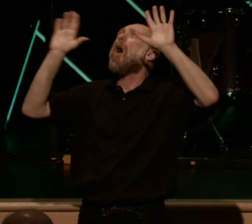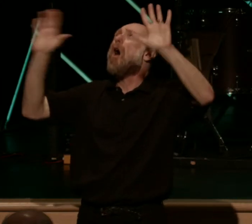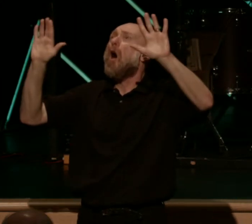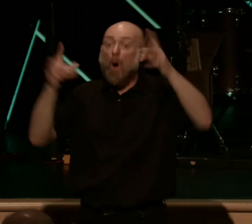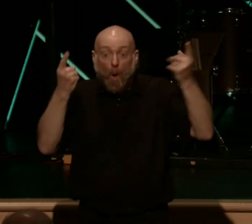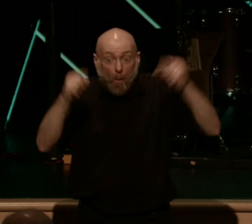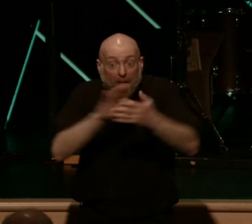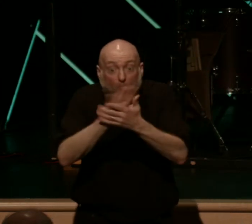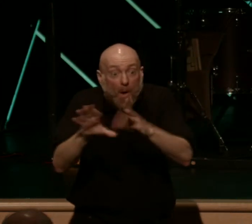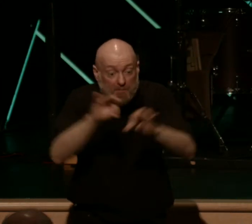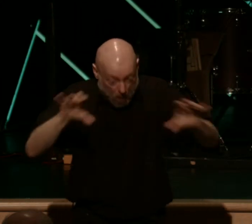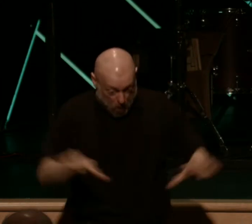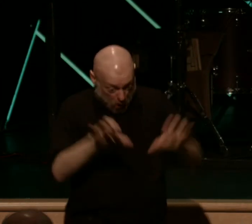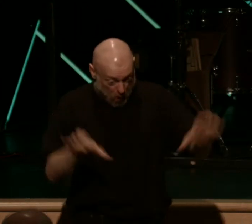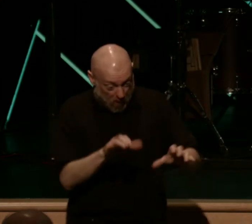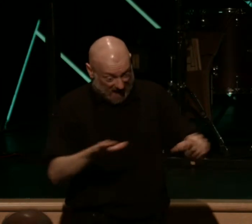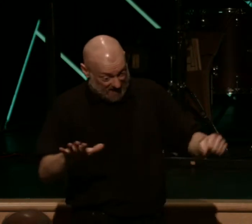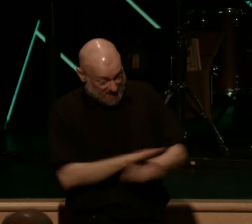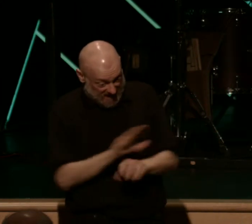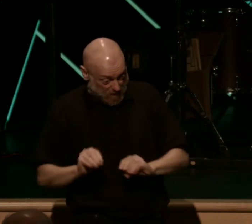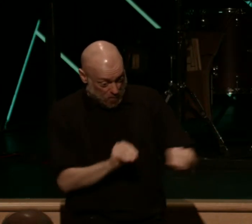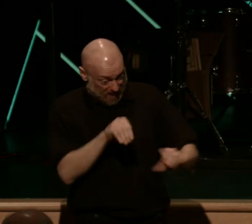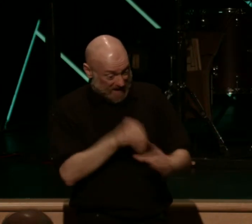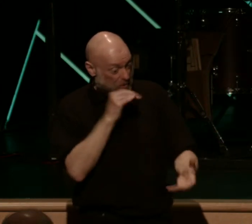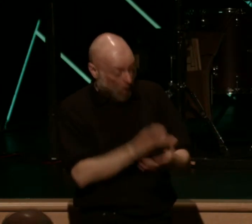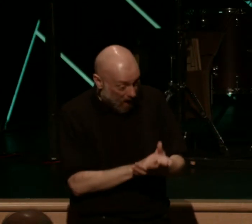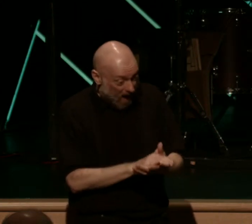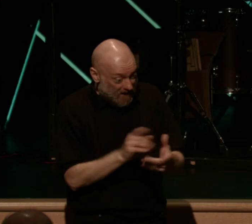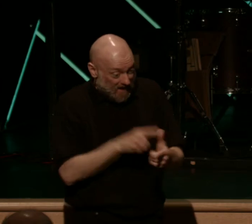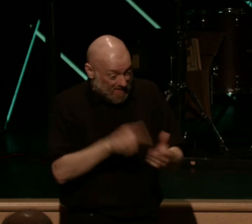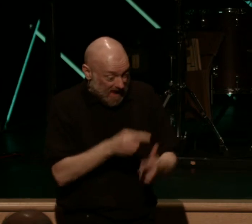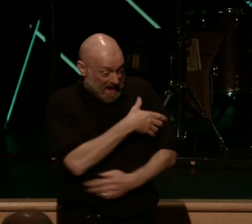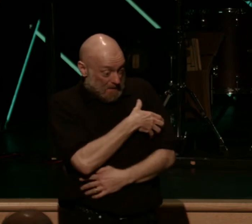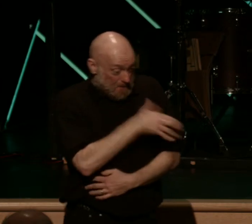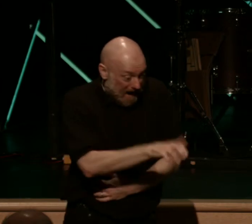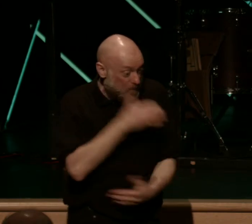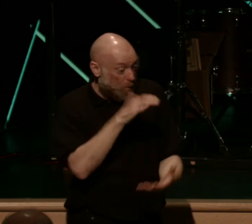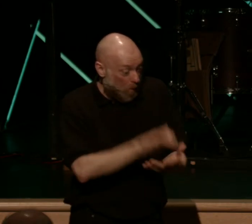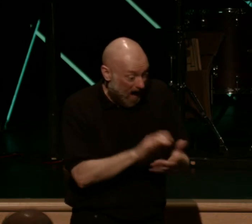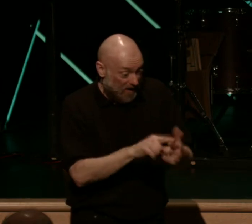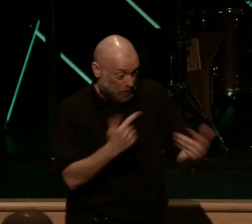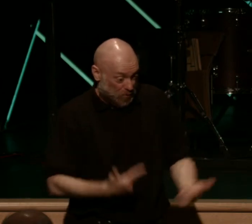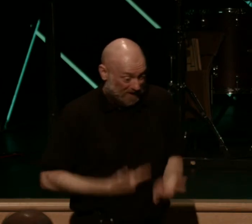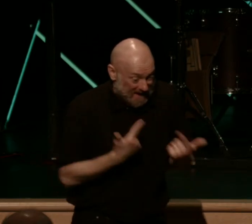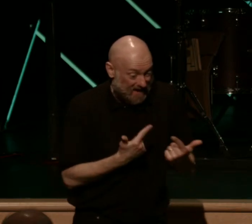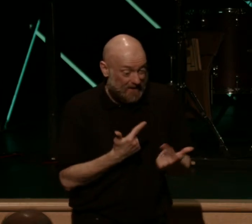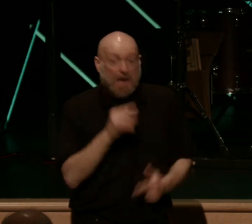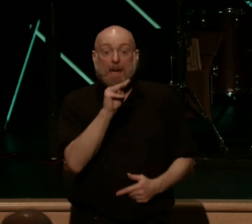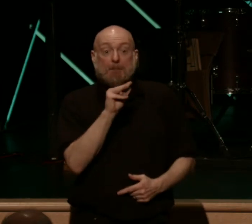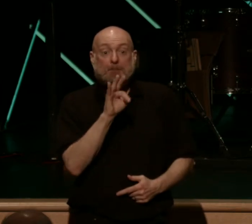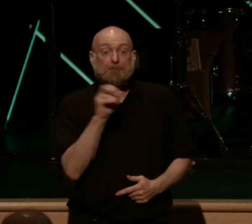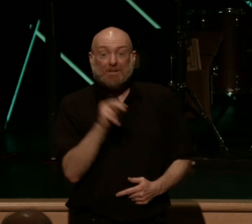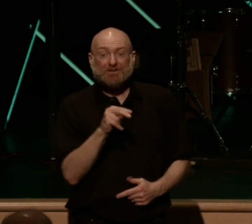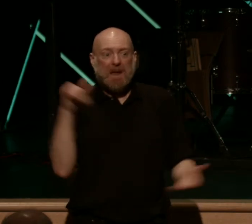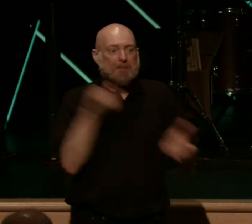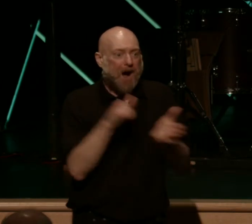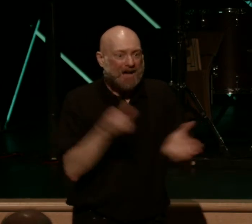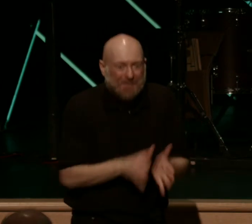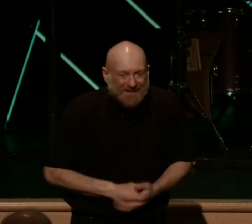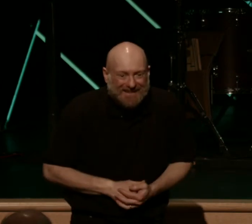when the Spirit is working and filling and moving, he will then empower wives to live out Mission